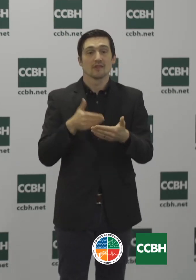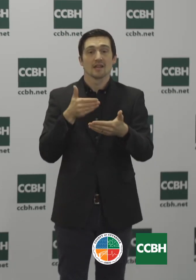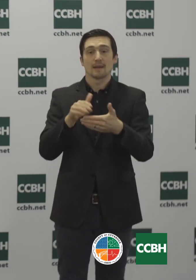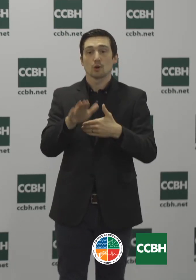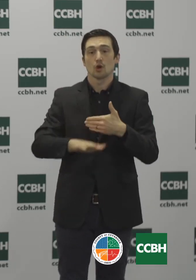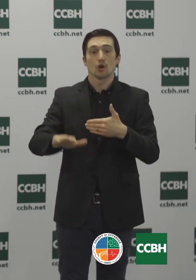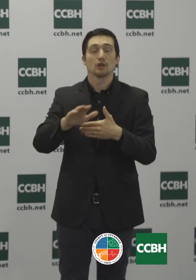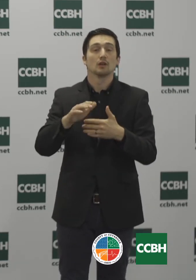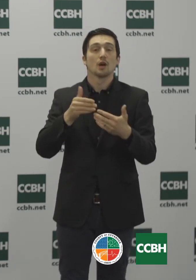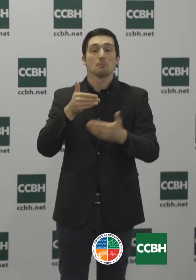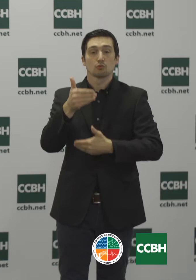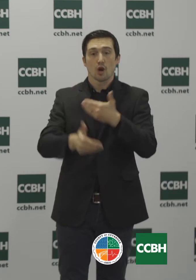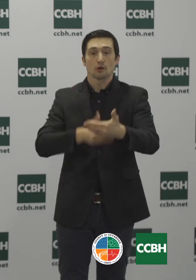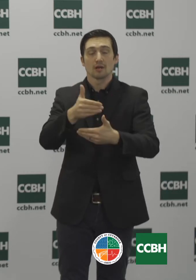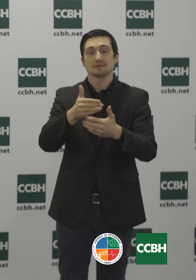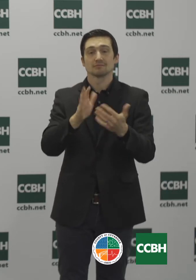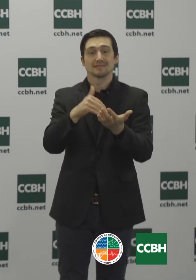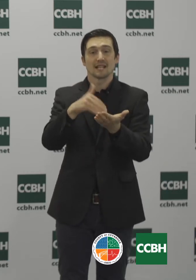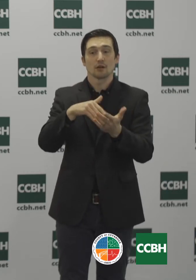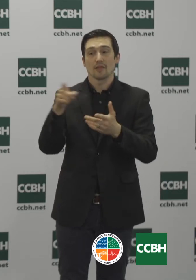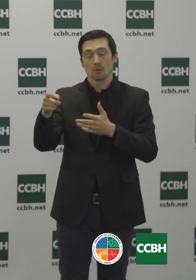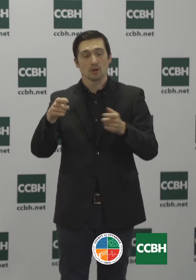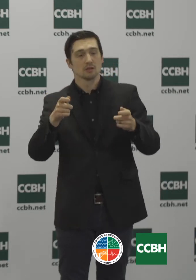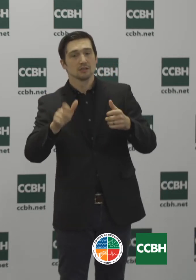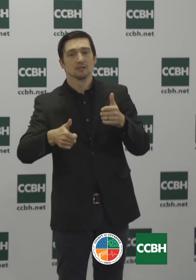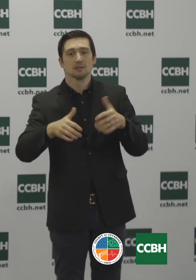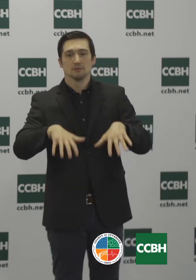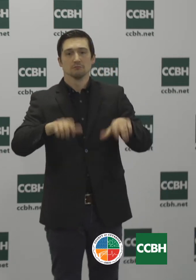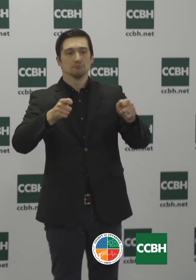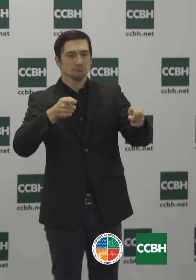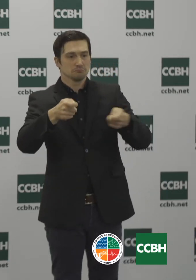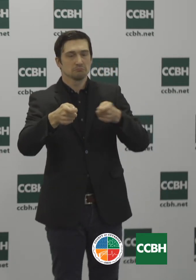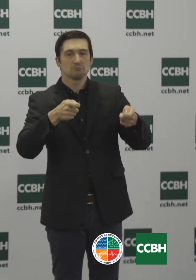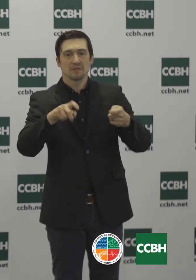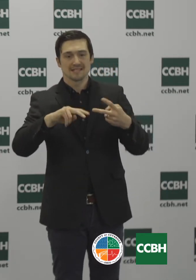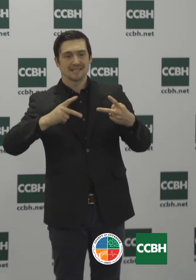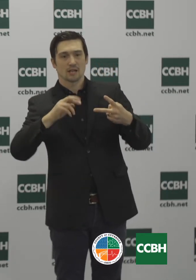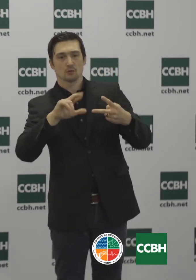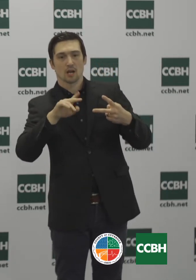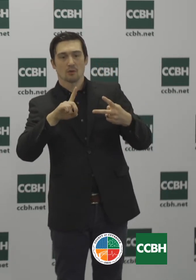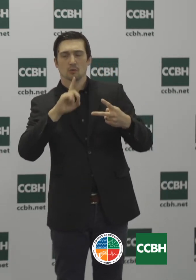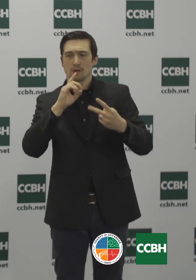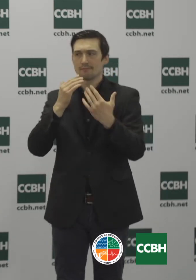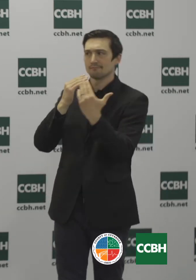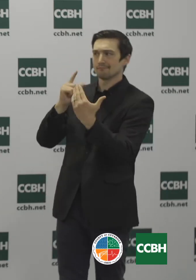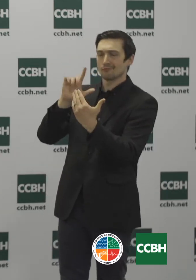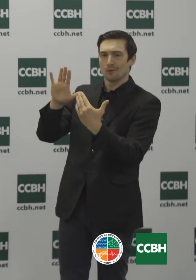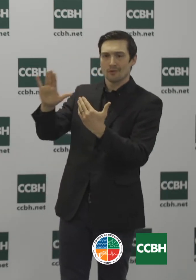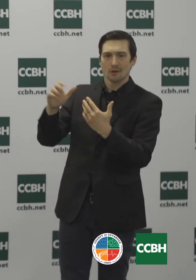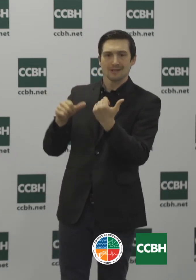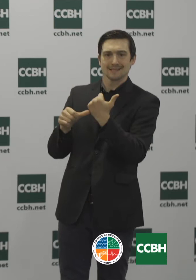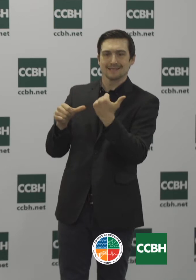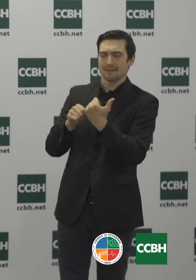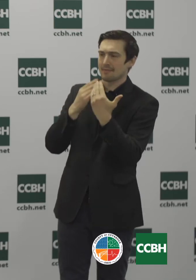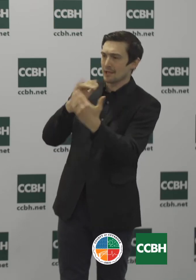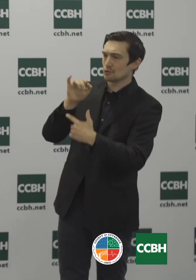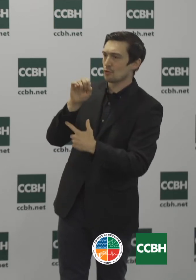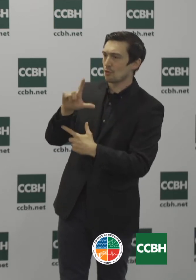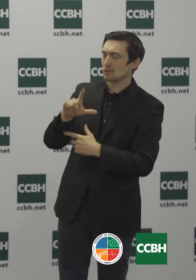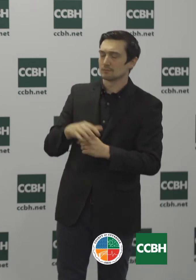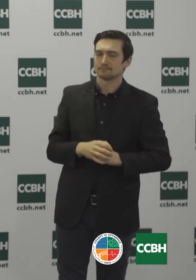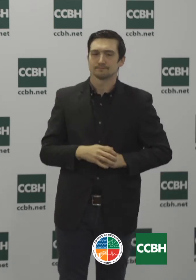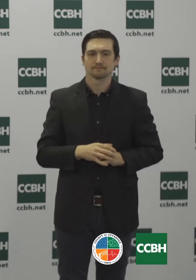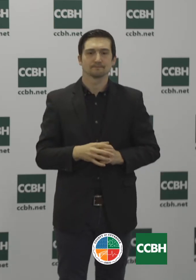will be administering this second round of grants, and we greatly appreciate their assistance and expertise. Thank you, Joel.